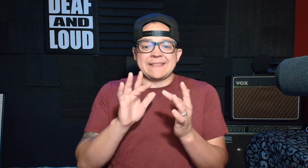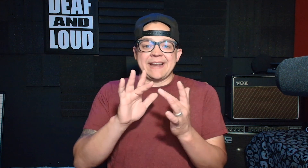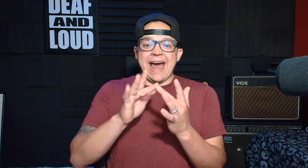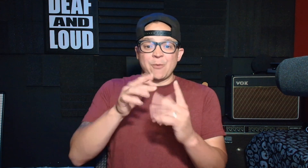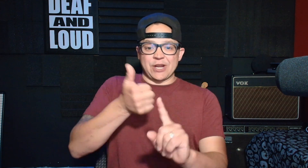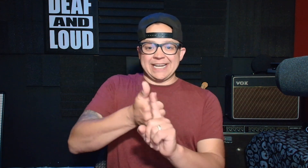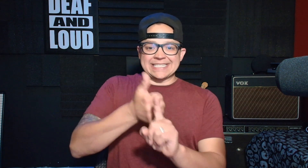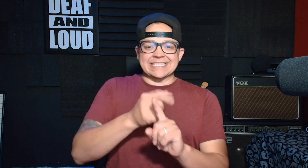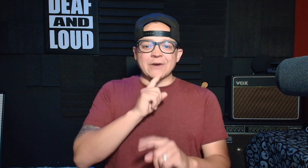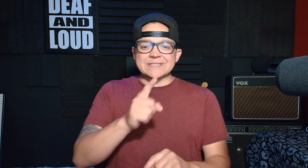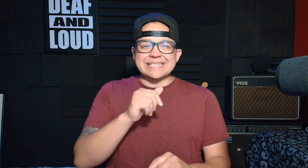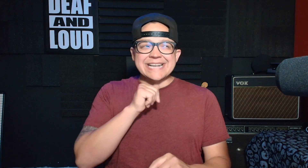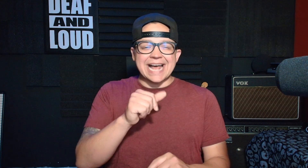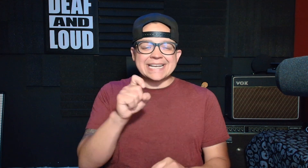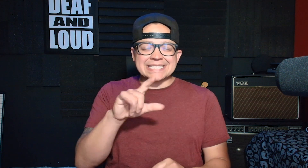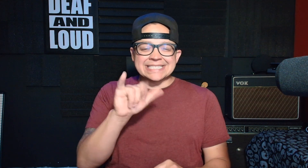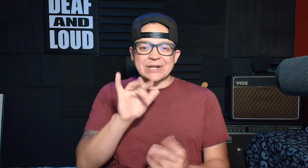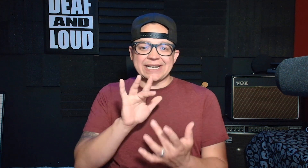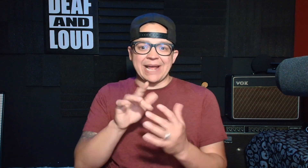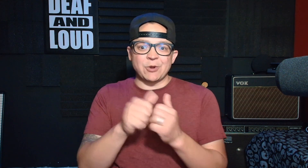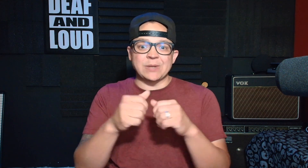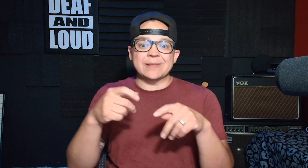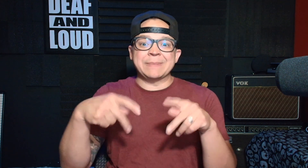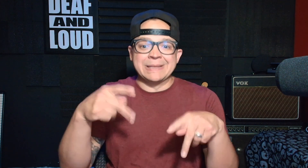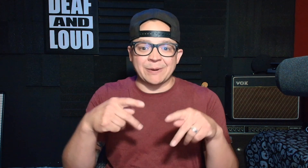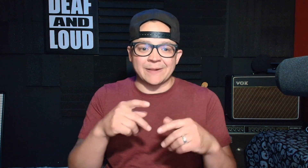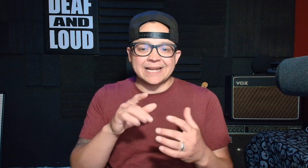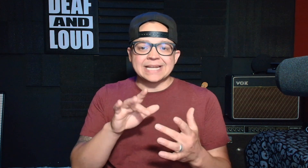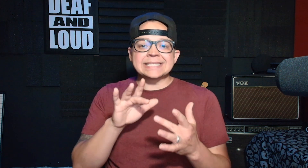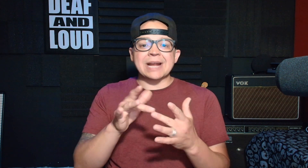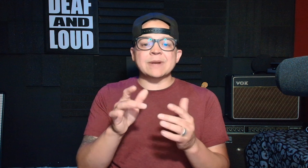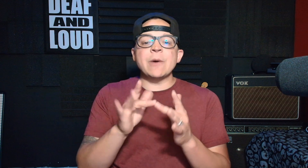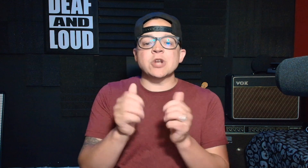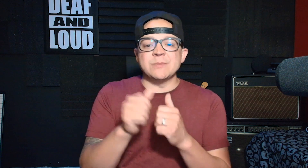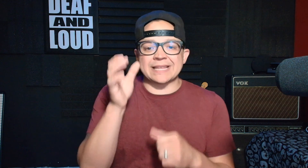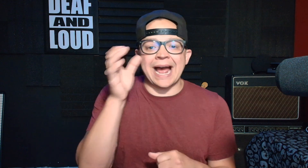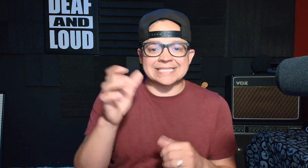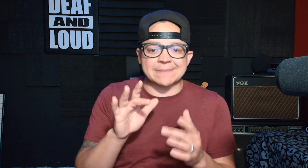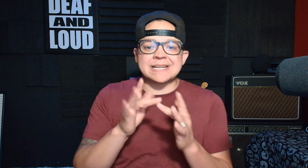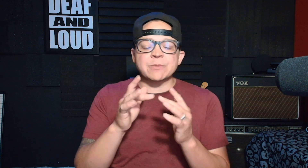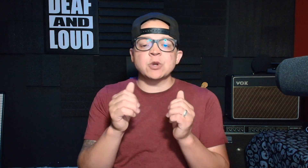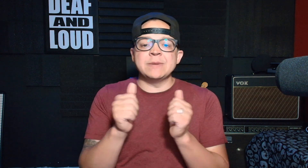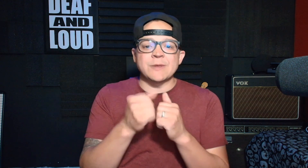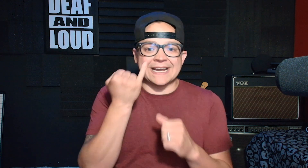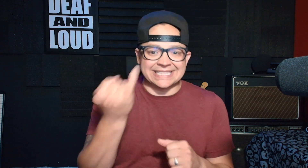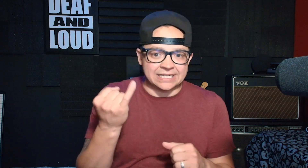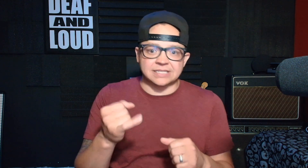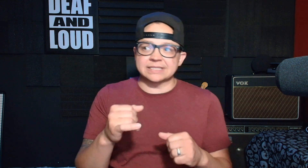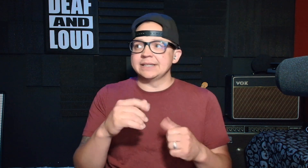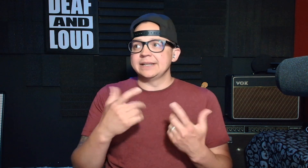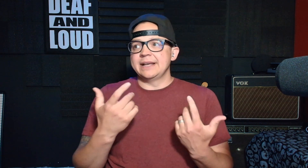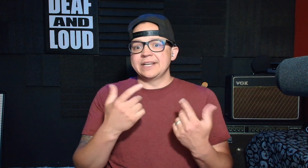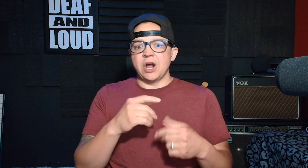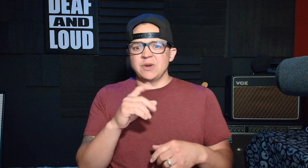Sometimes the networking itself is not necessarily networking with people. It's networking with concepts, networking with